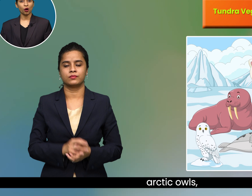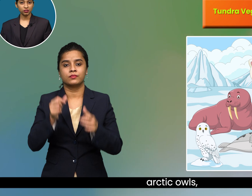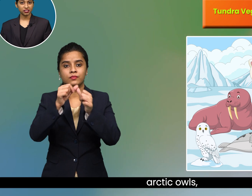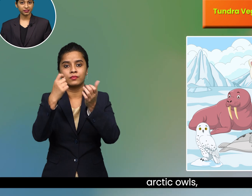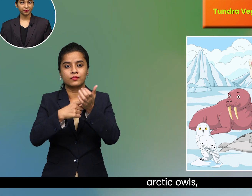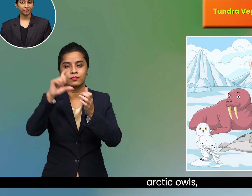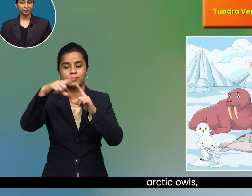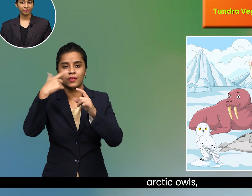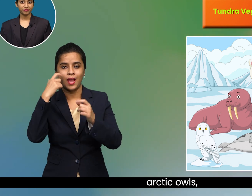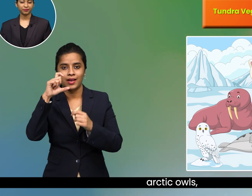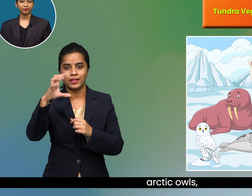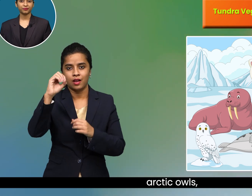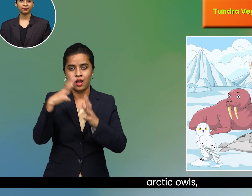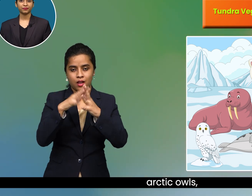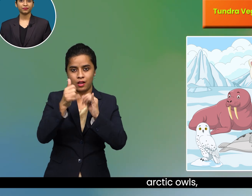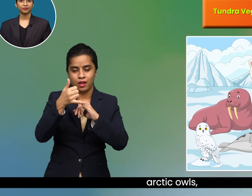Arctic owls,